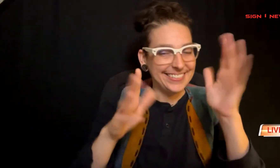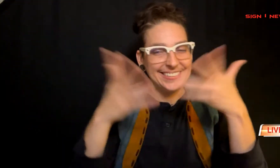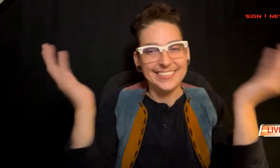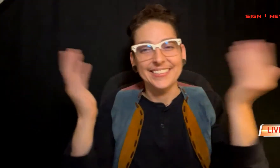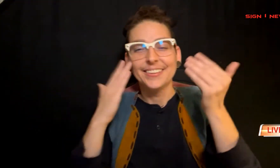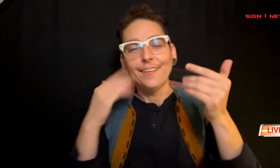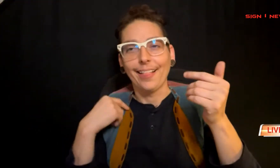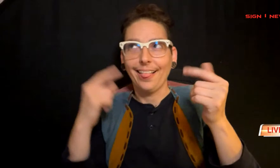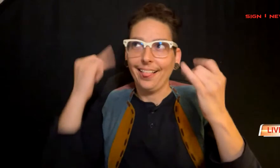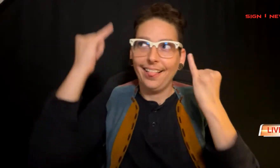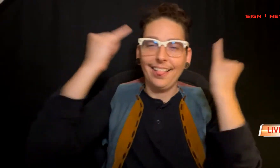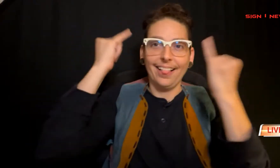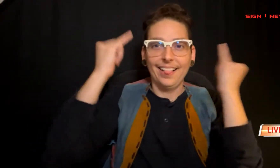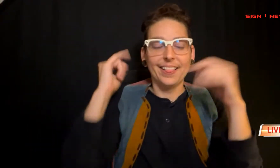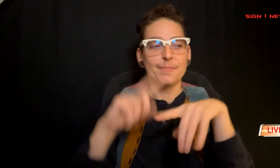sound.